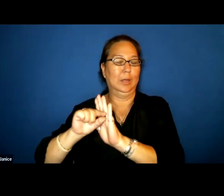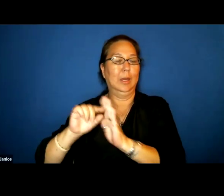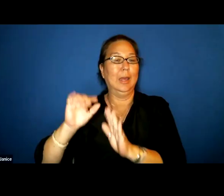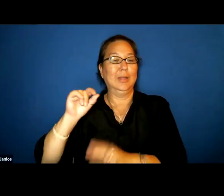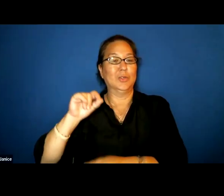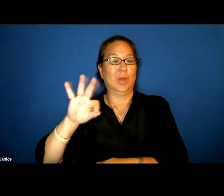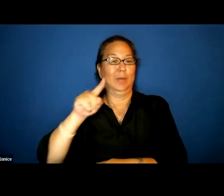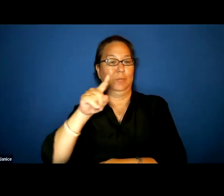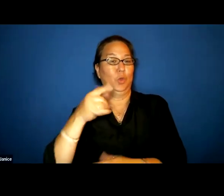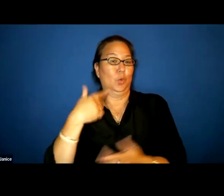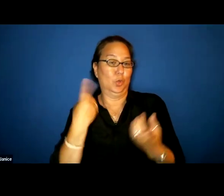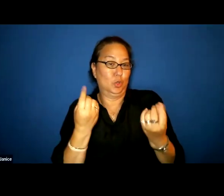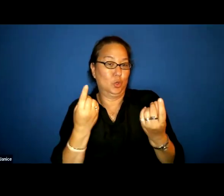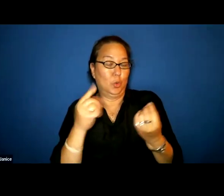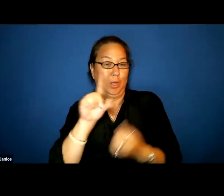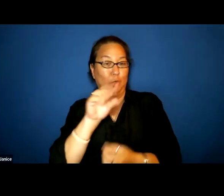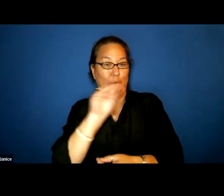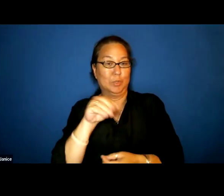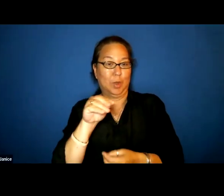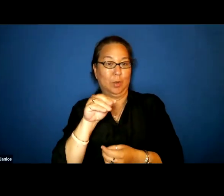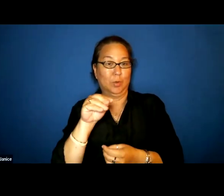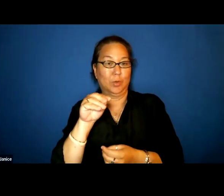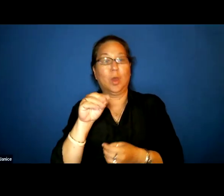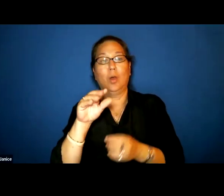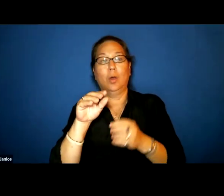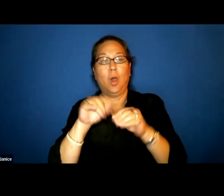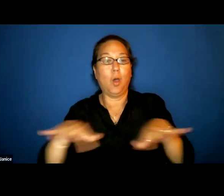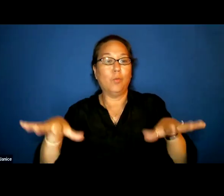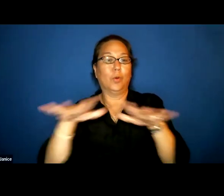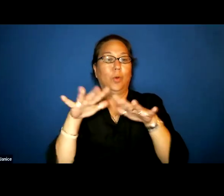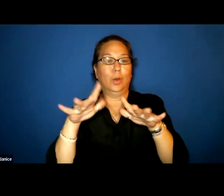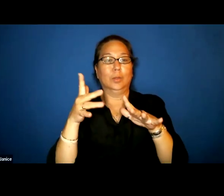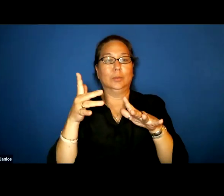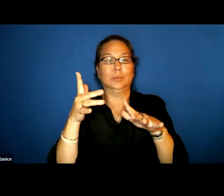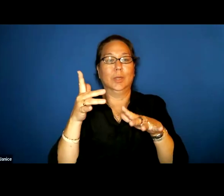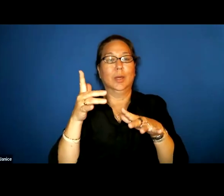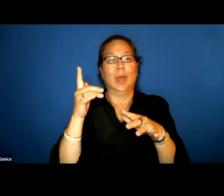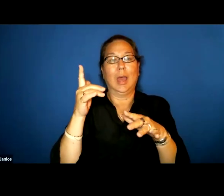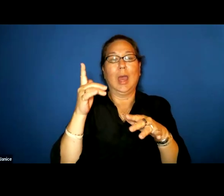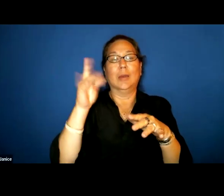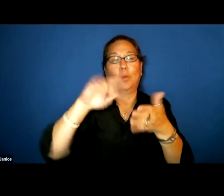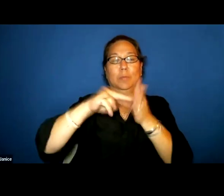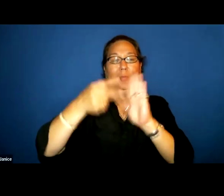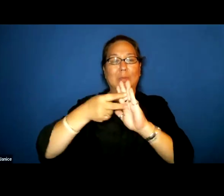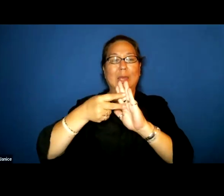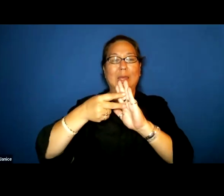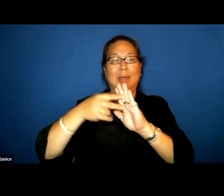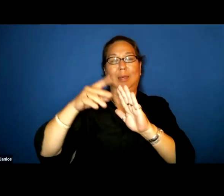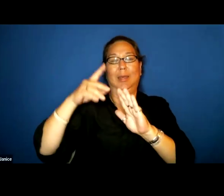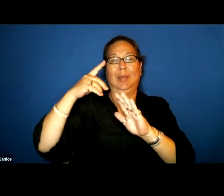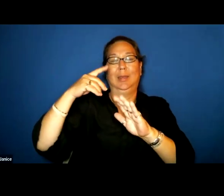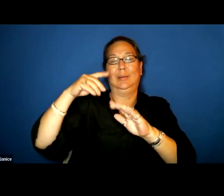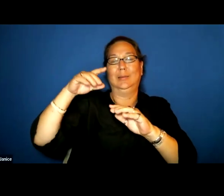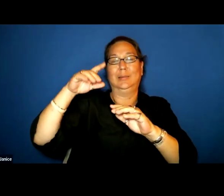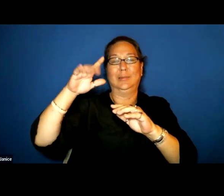that all of the invitations to Boston Latin School are distributed citywide and none of them are available by tier. Thank you. That's very